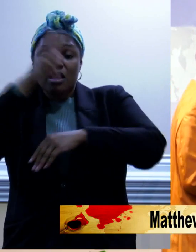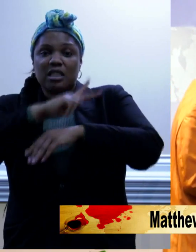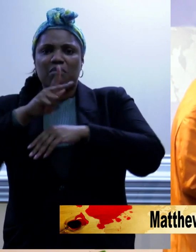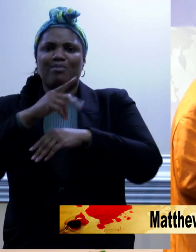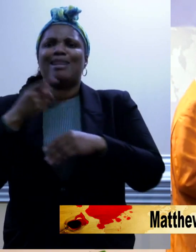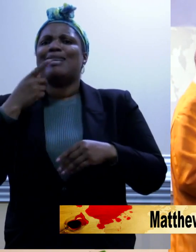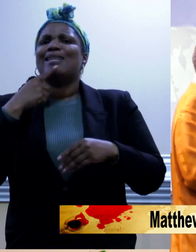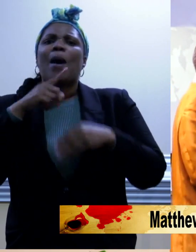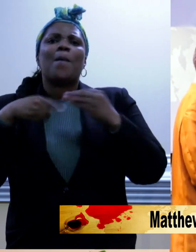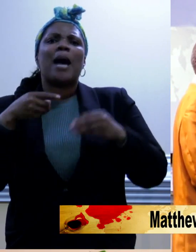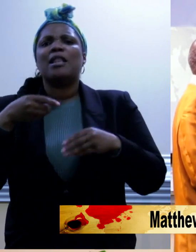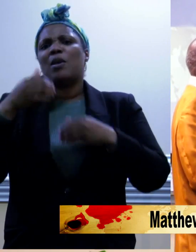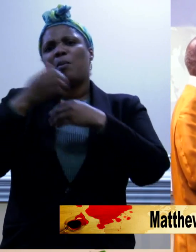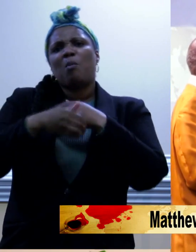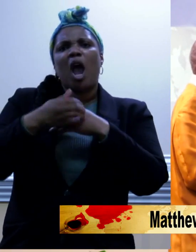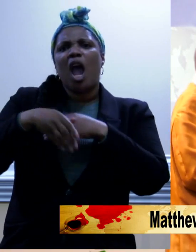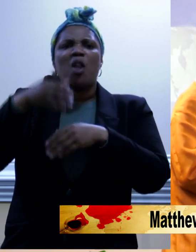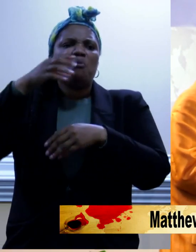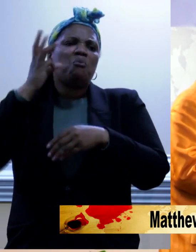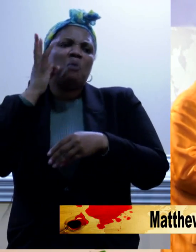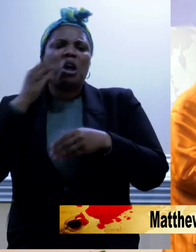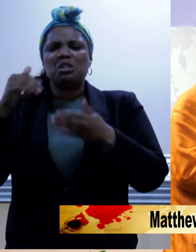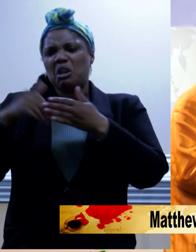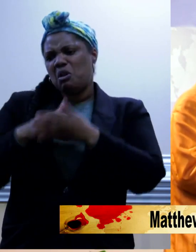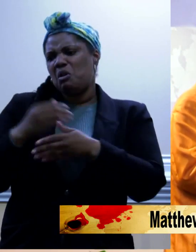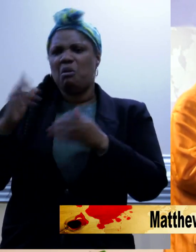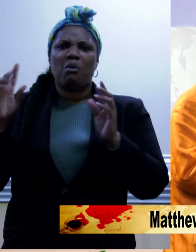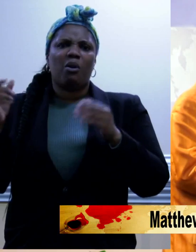and wine, you know, that's a new thing. Is it?